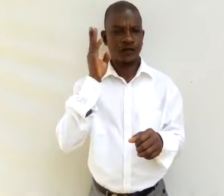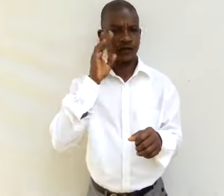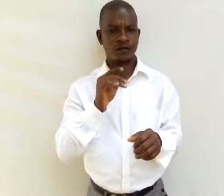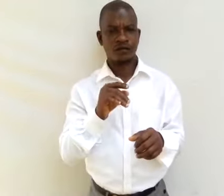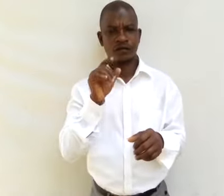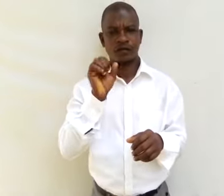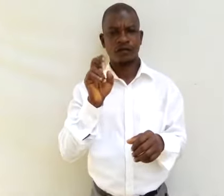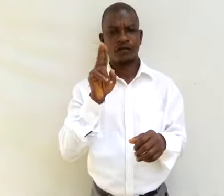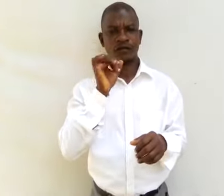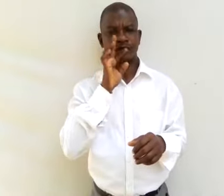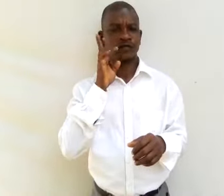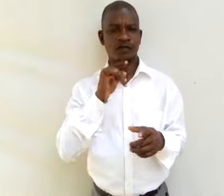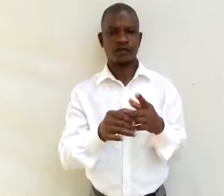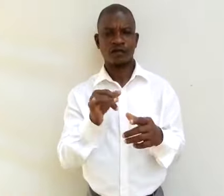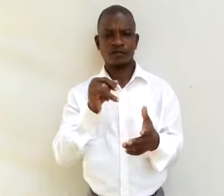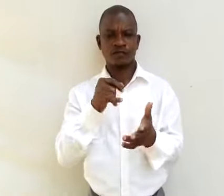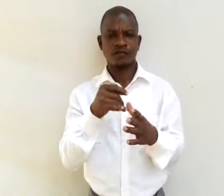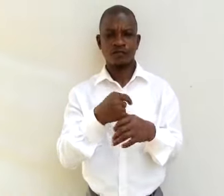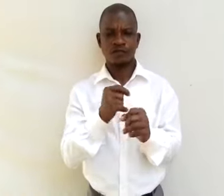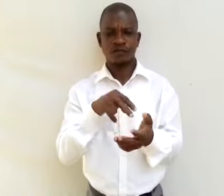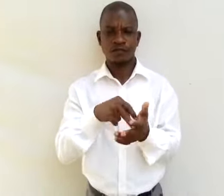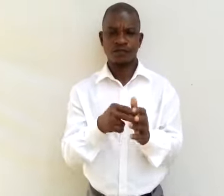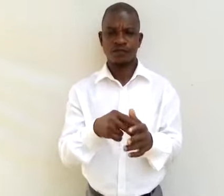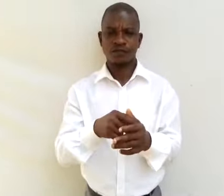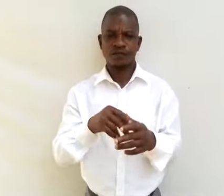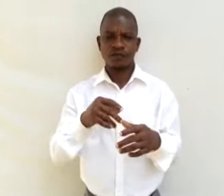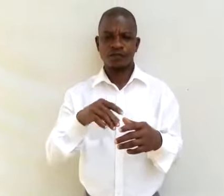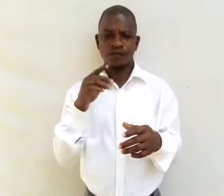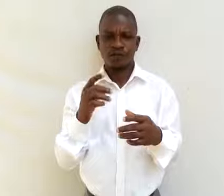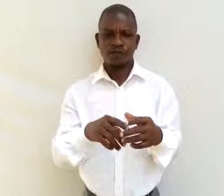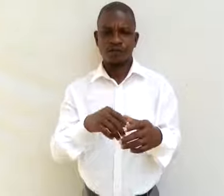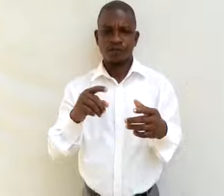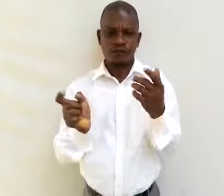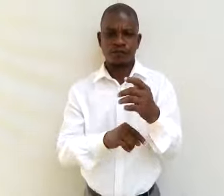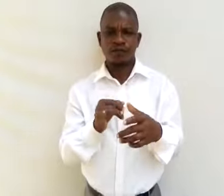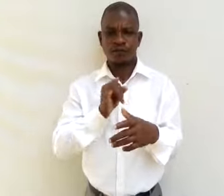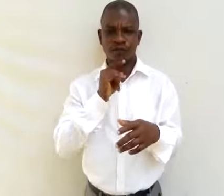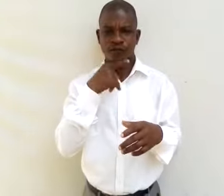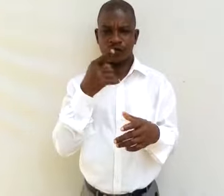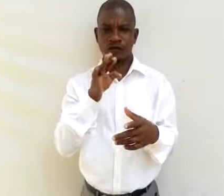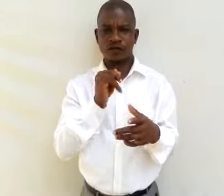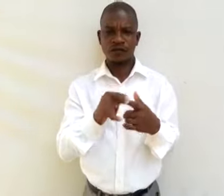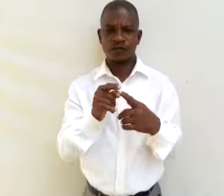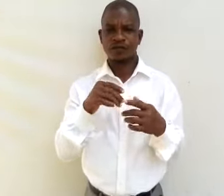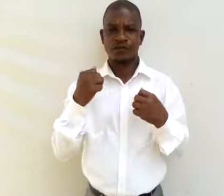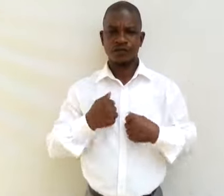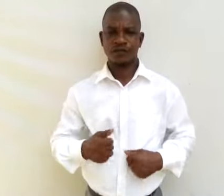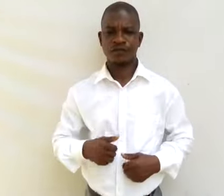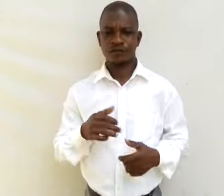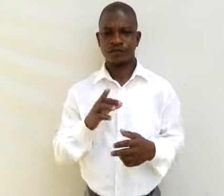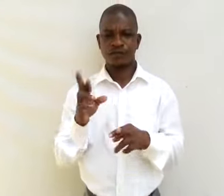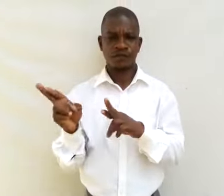her. It denotes threat. I will tell you the address. It denotes willingness. Three,